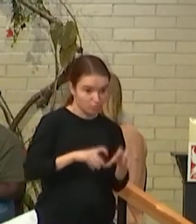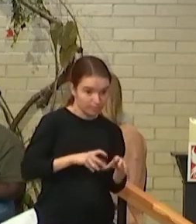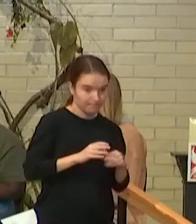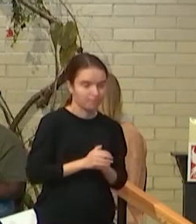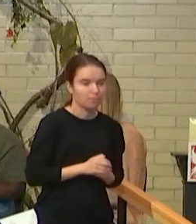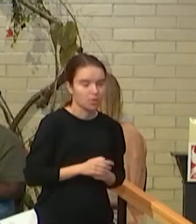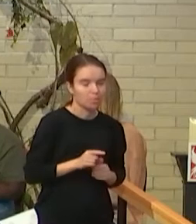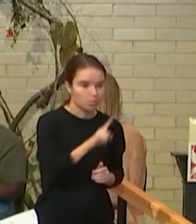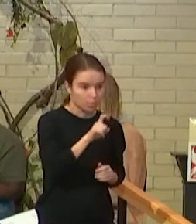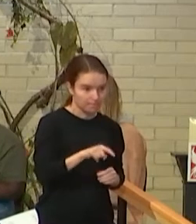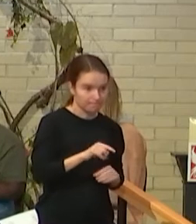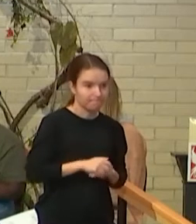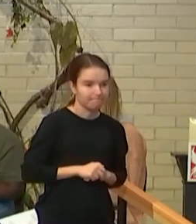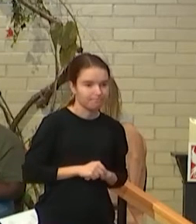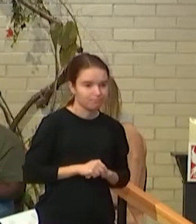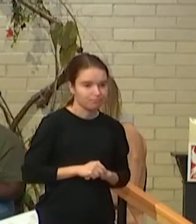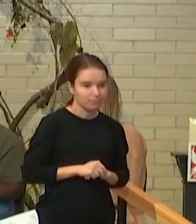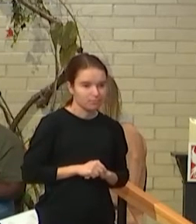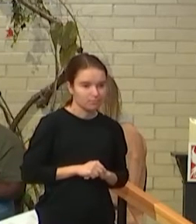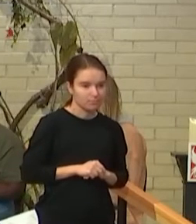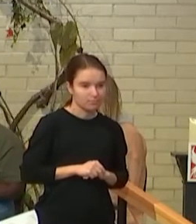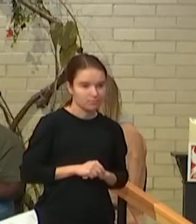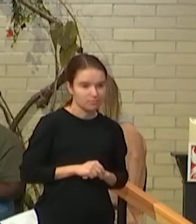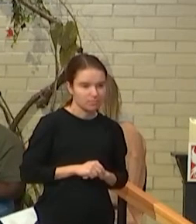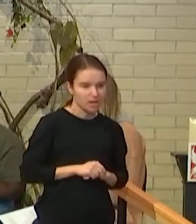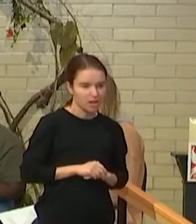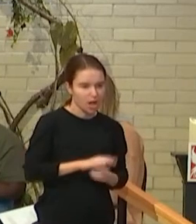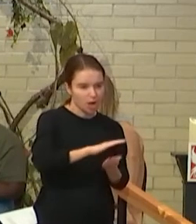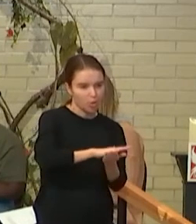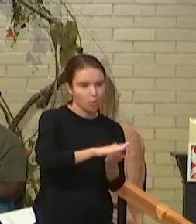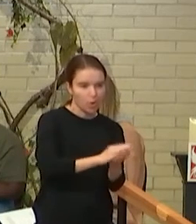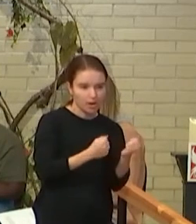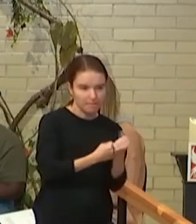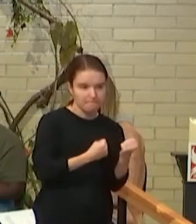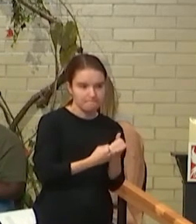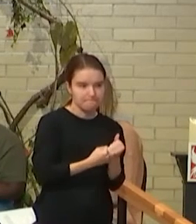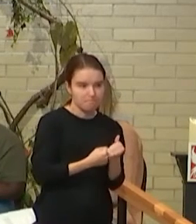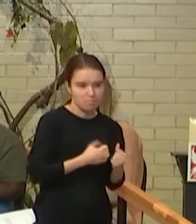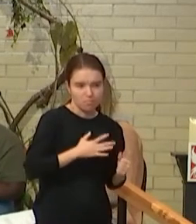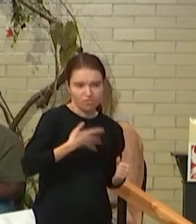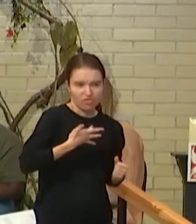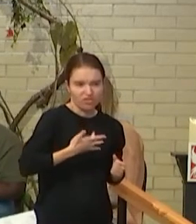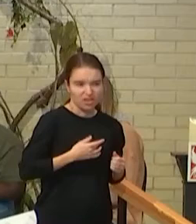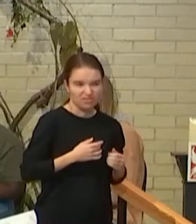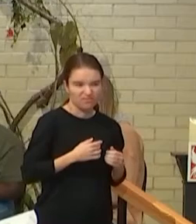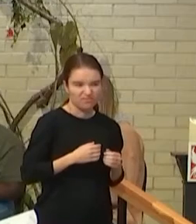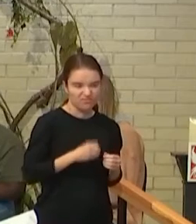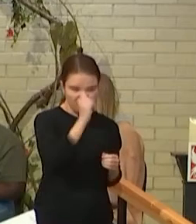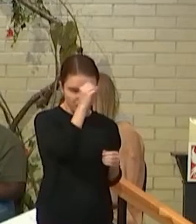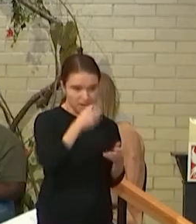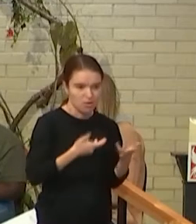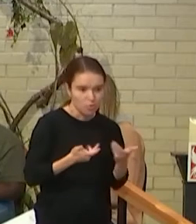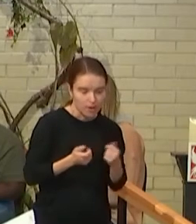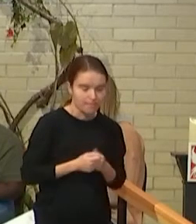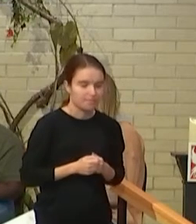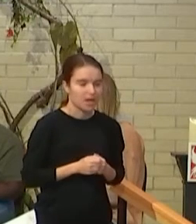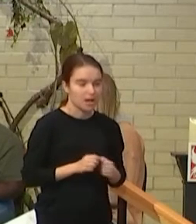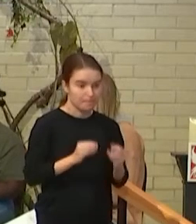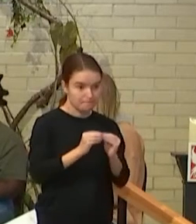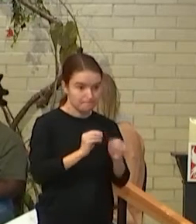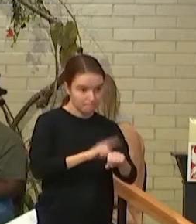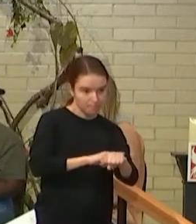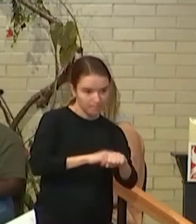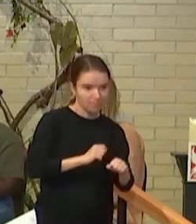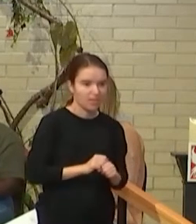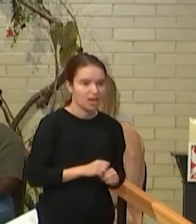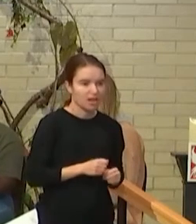this question is, how do you feel about academic accommodations such as extra time for taking tests? What do they do